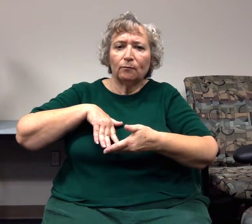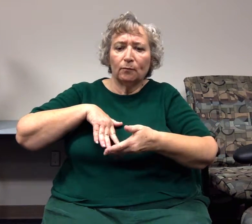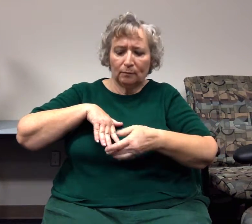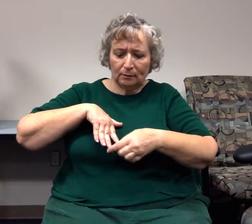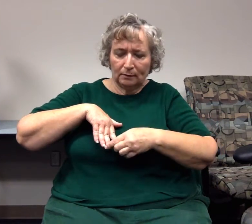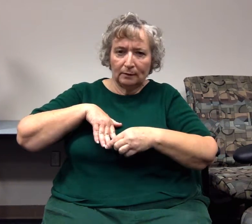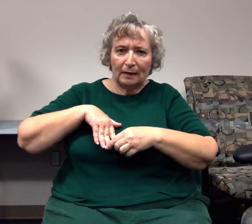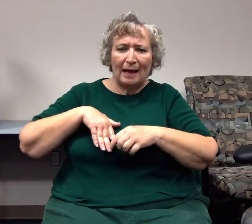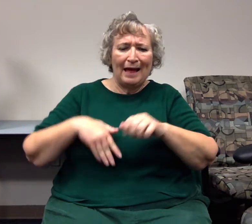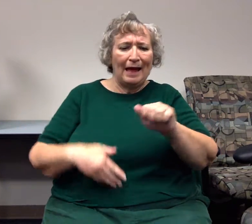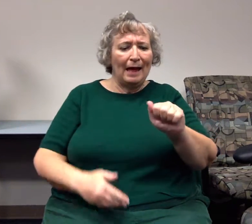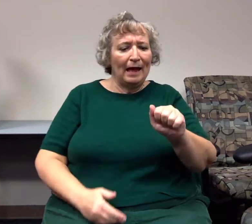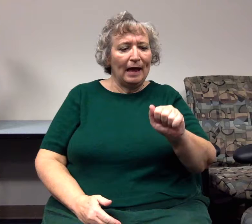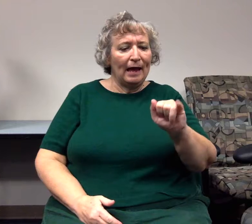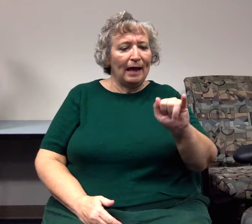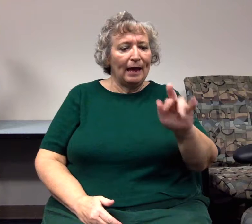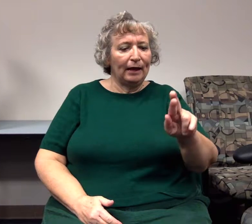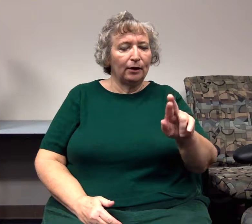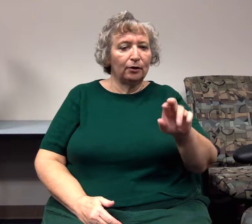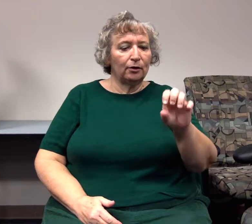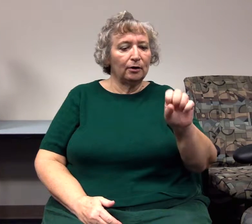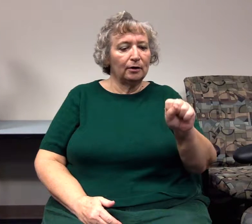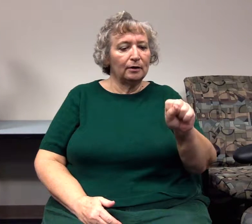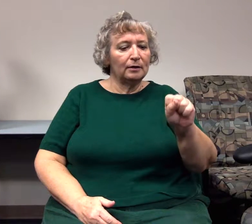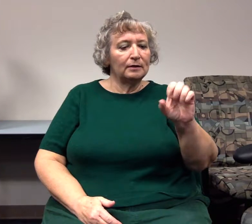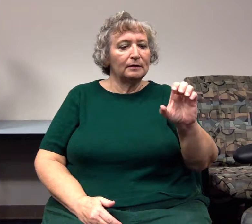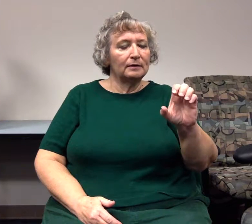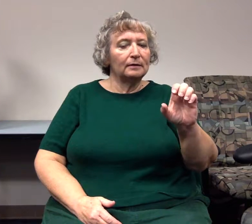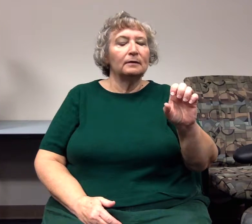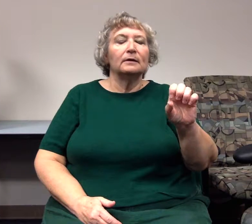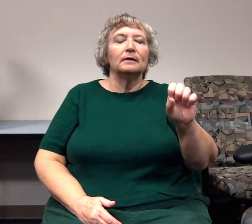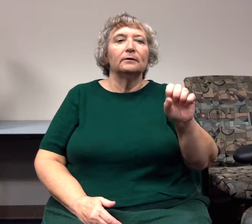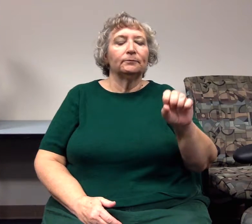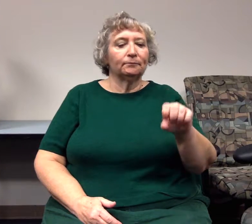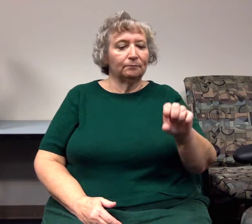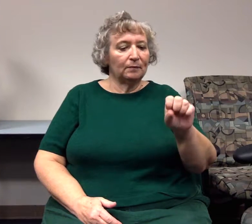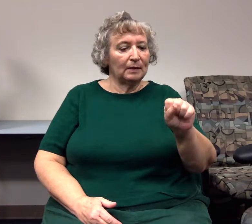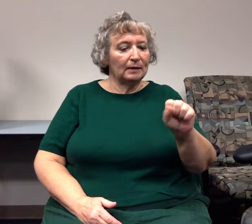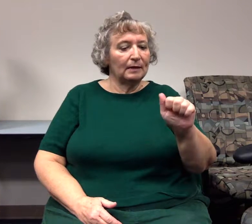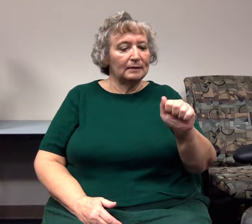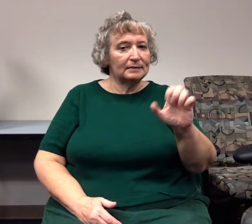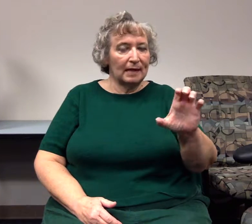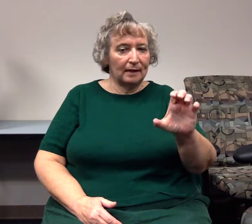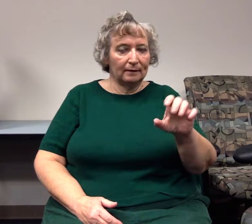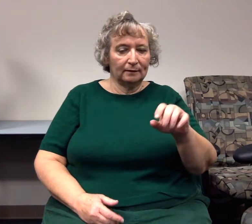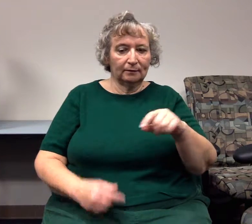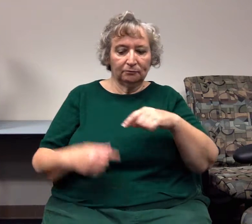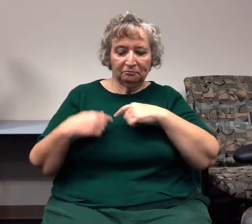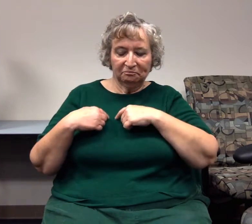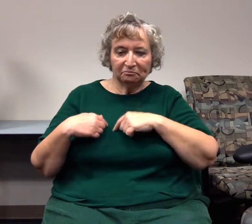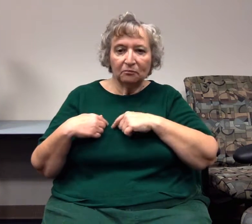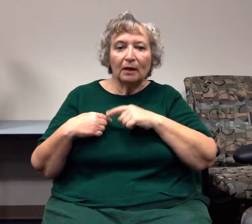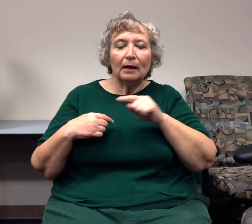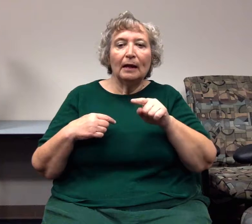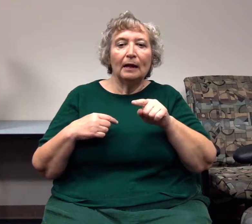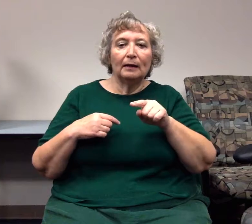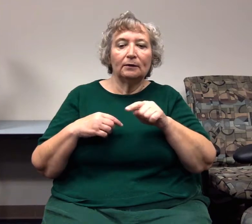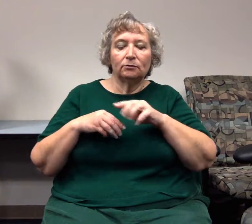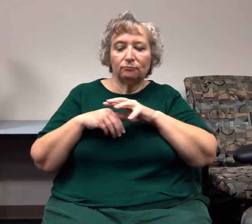sacs are surrounded by tiny little capillaries that actually have very thin walls, and the